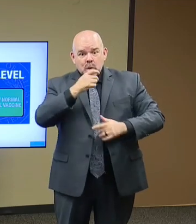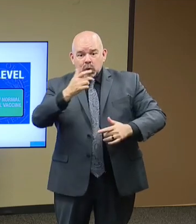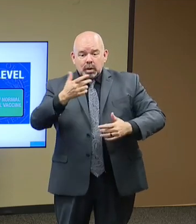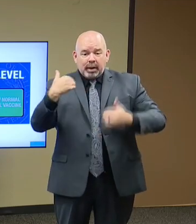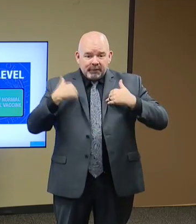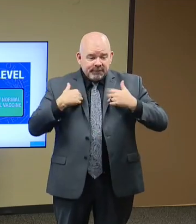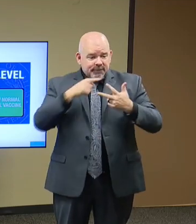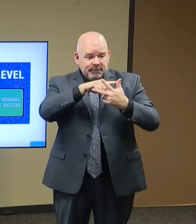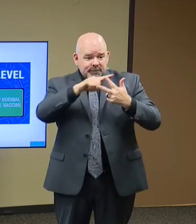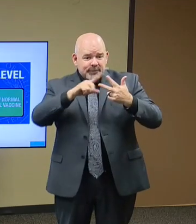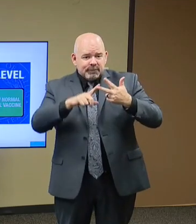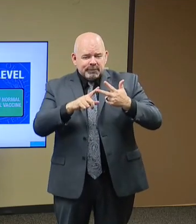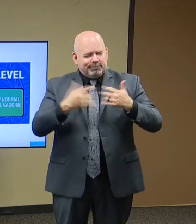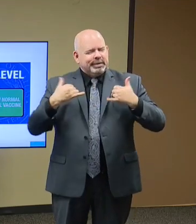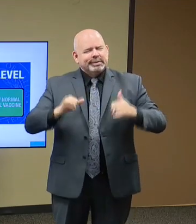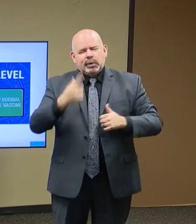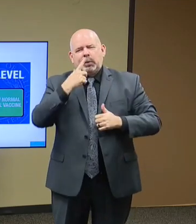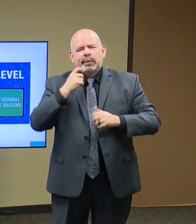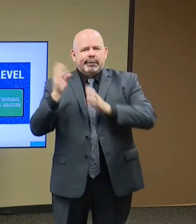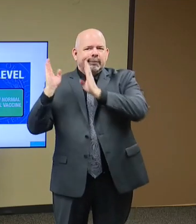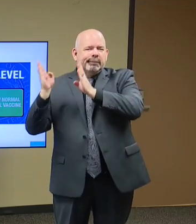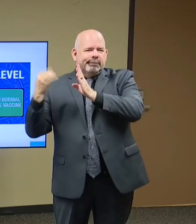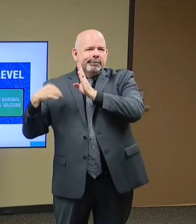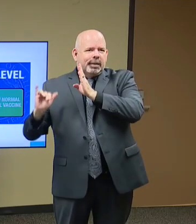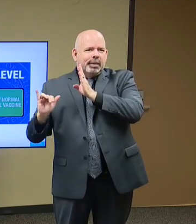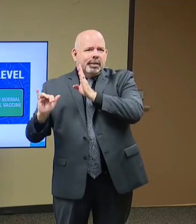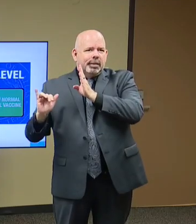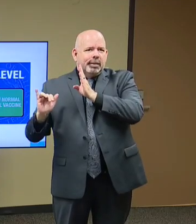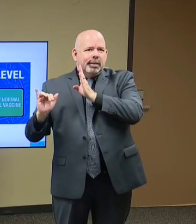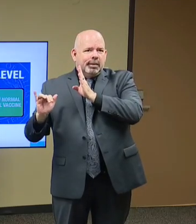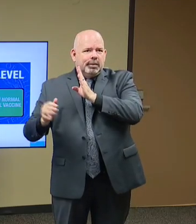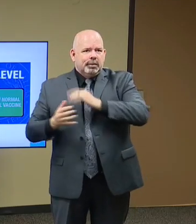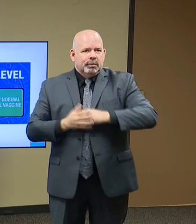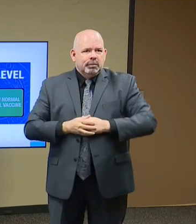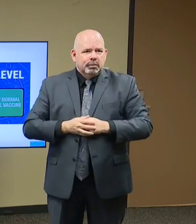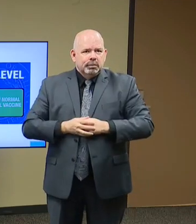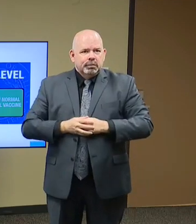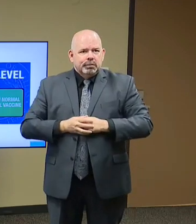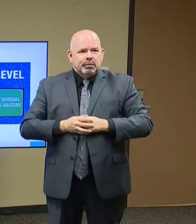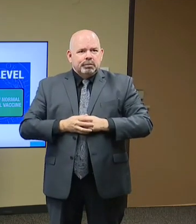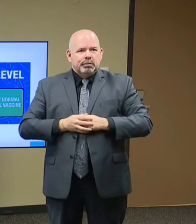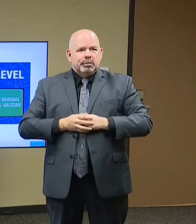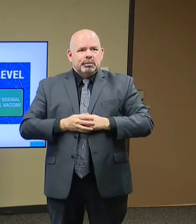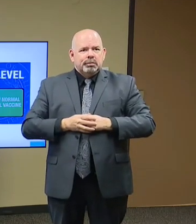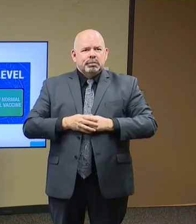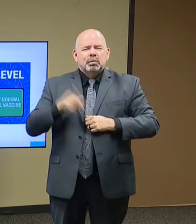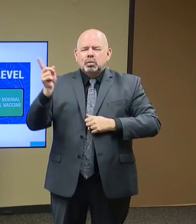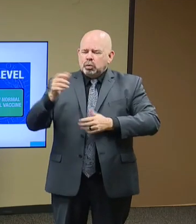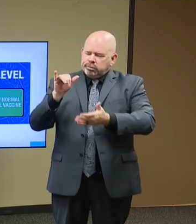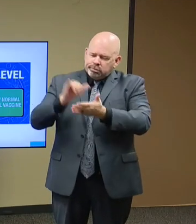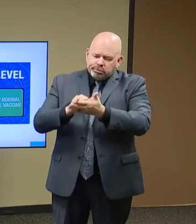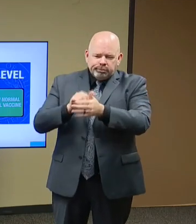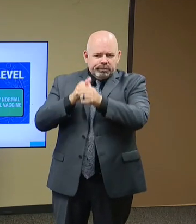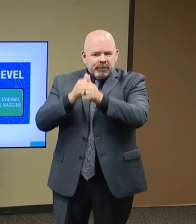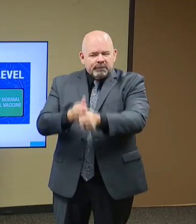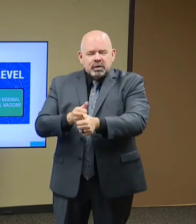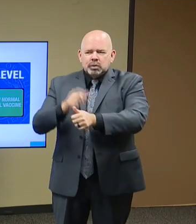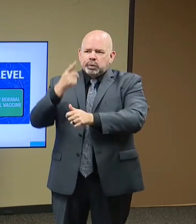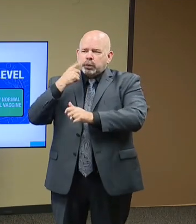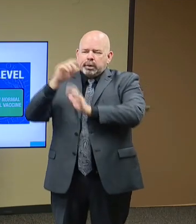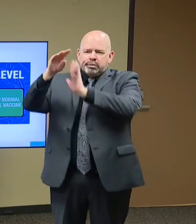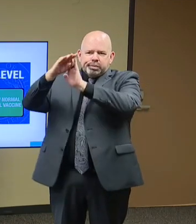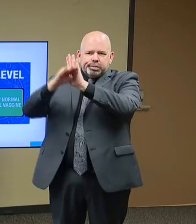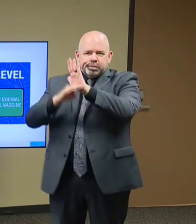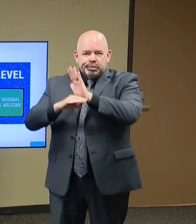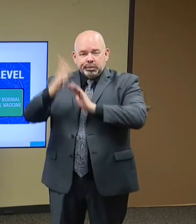yellow by making good choices. But you're still in the place where you were if you're following the doctor's advice. Now we ask our residents